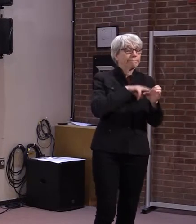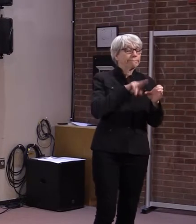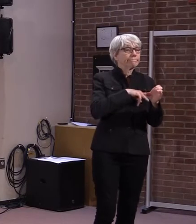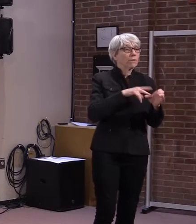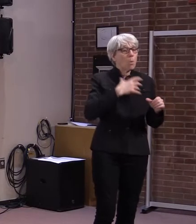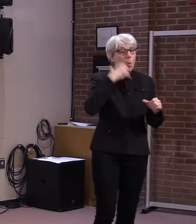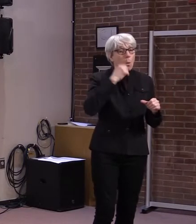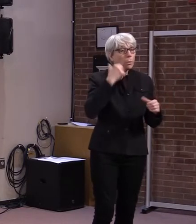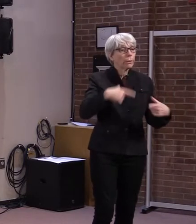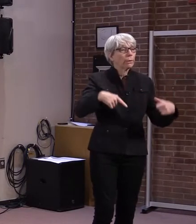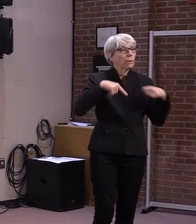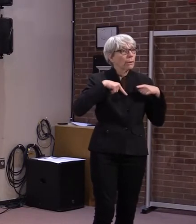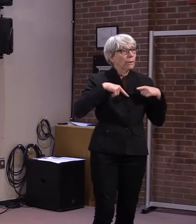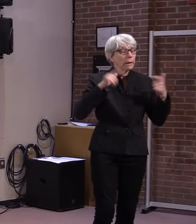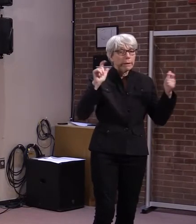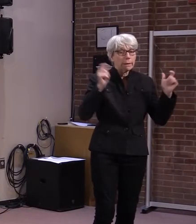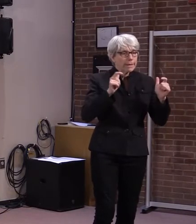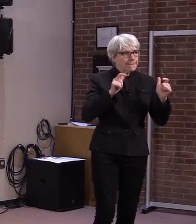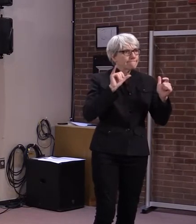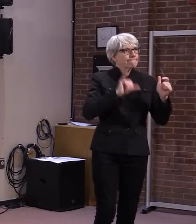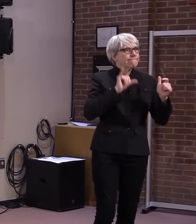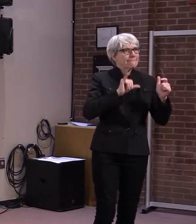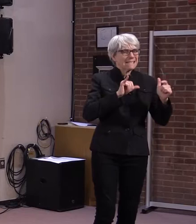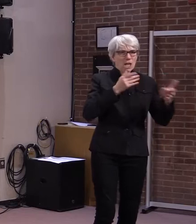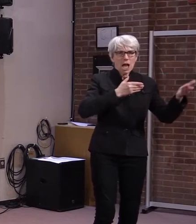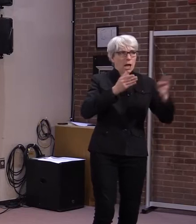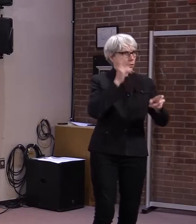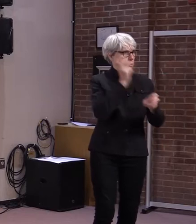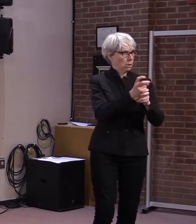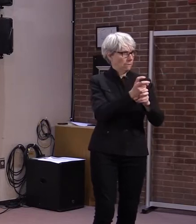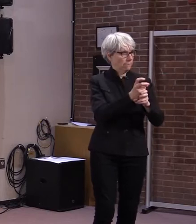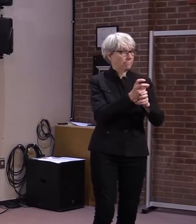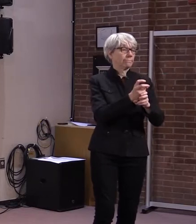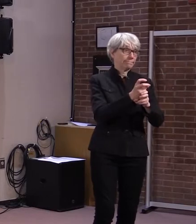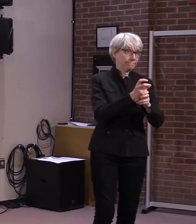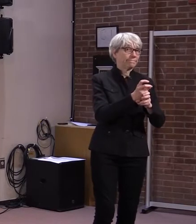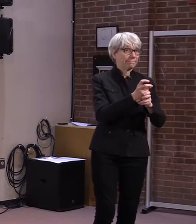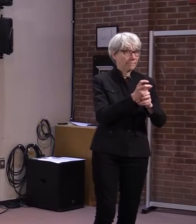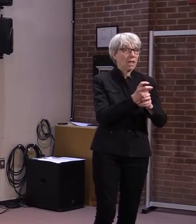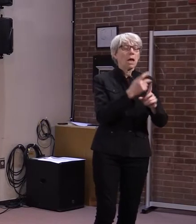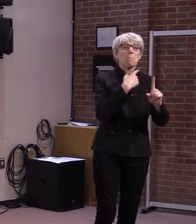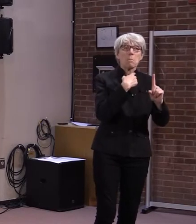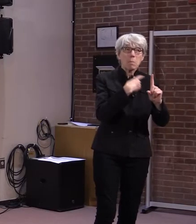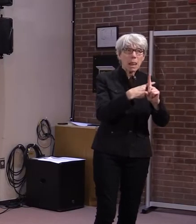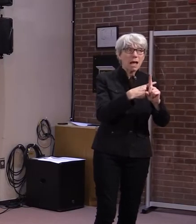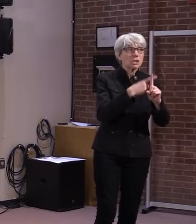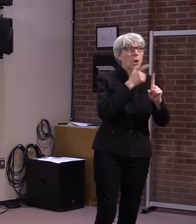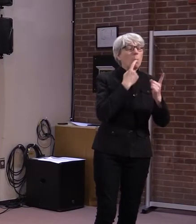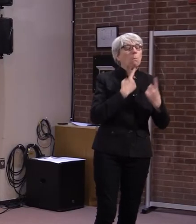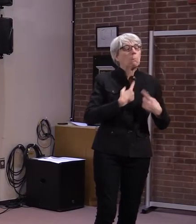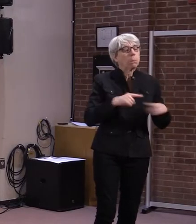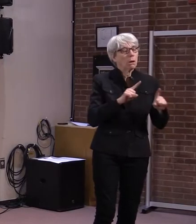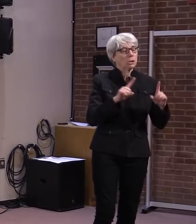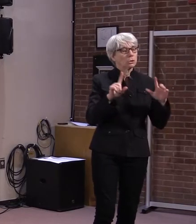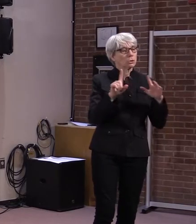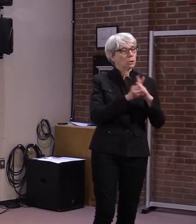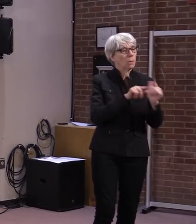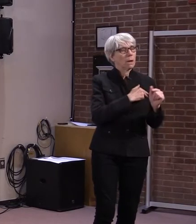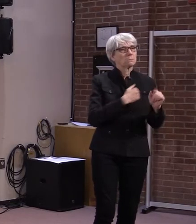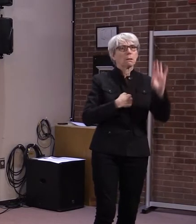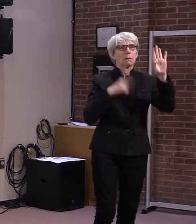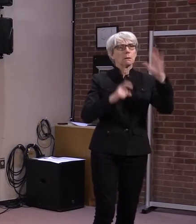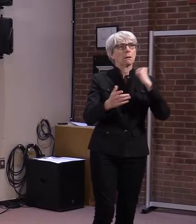you know, the other, you know, what we've found is that people are showing up in the hospital sicker. That's one. We have